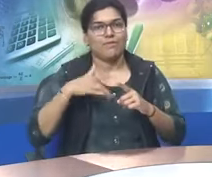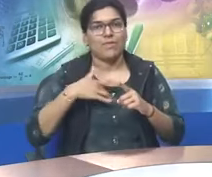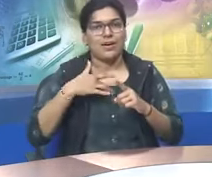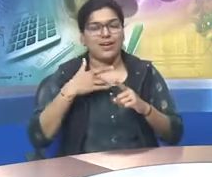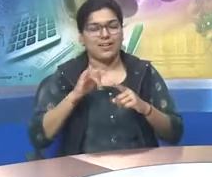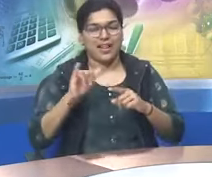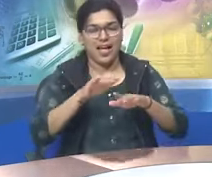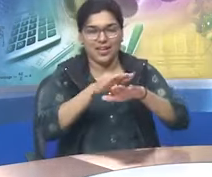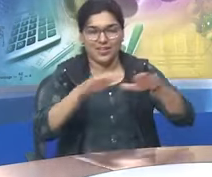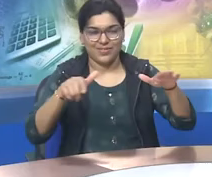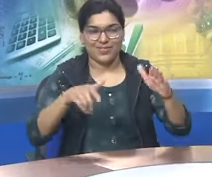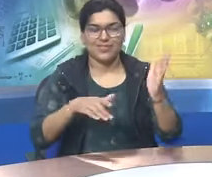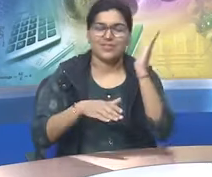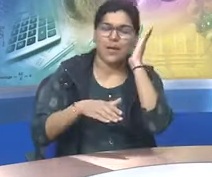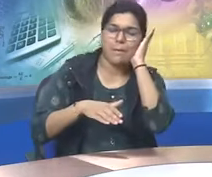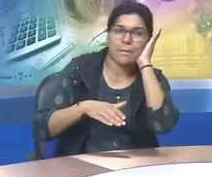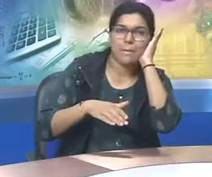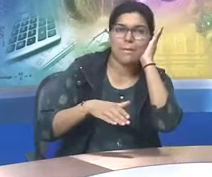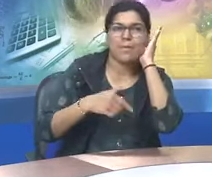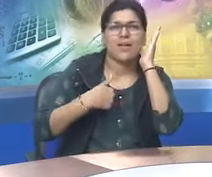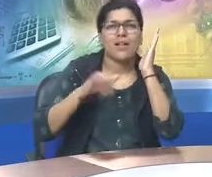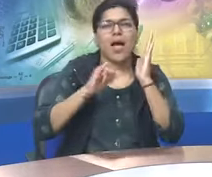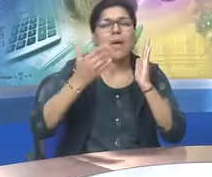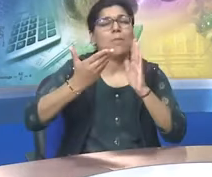by picking some